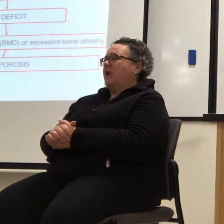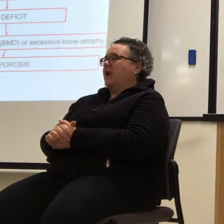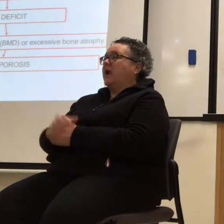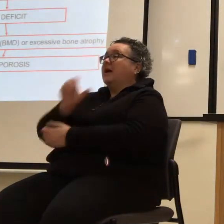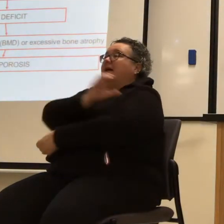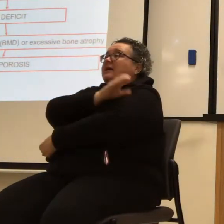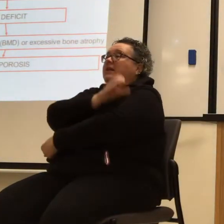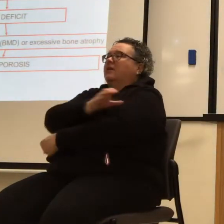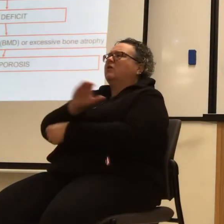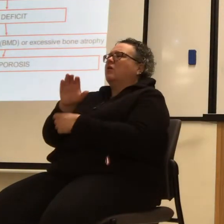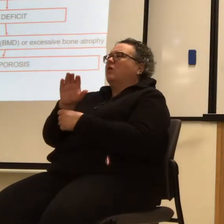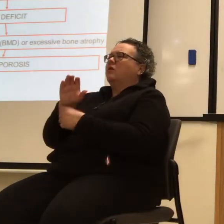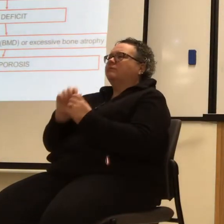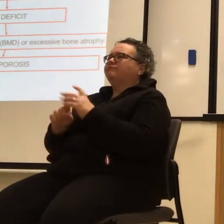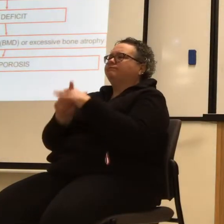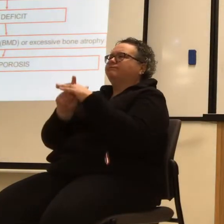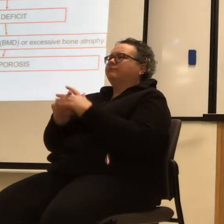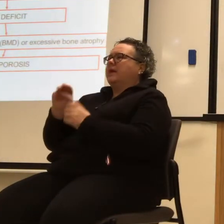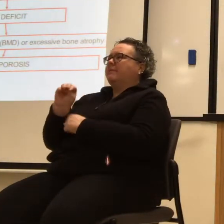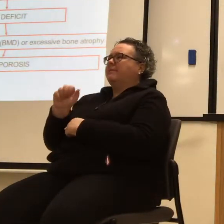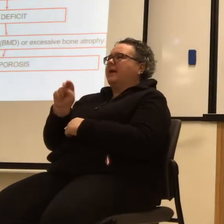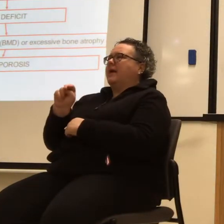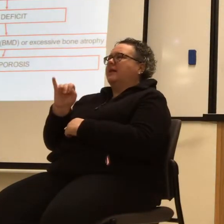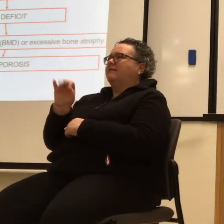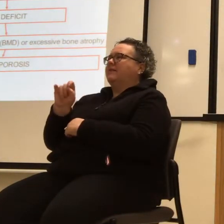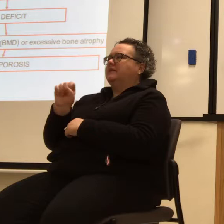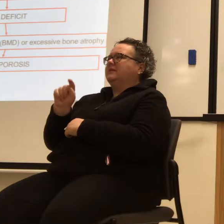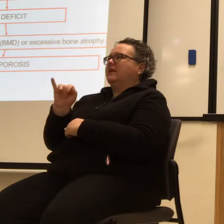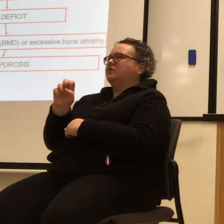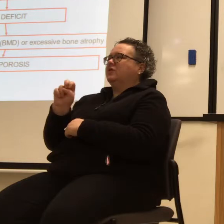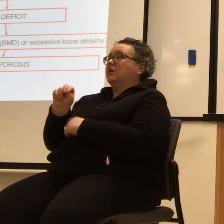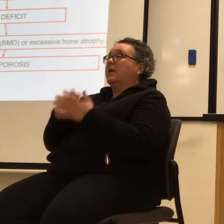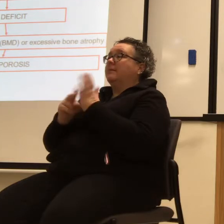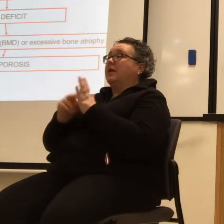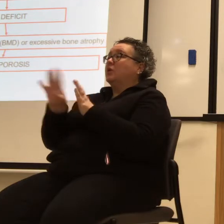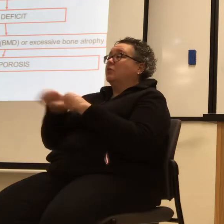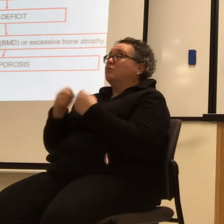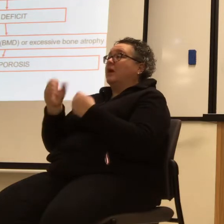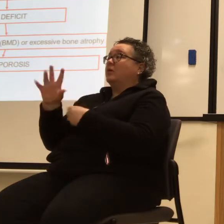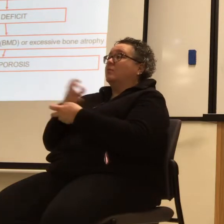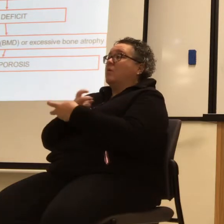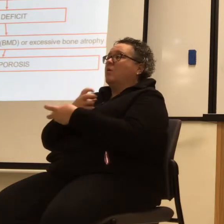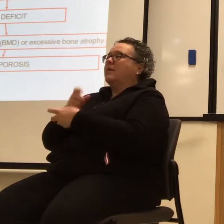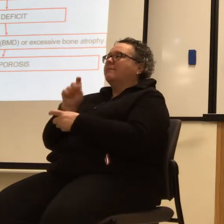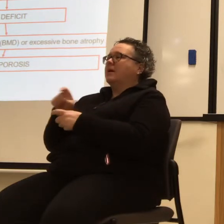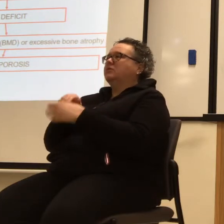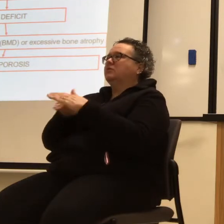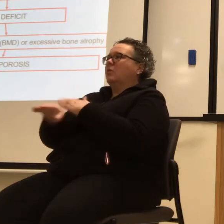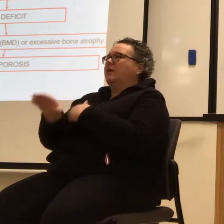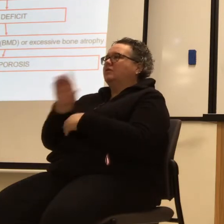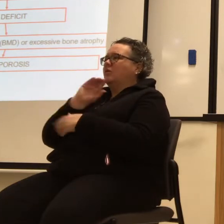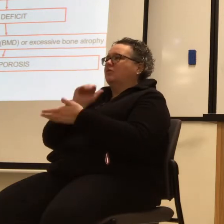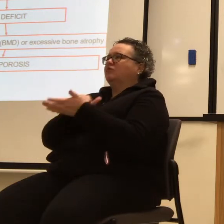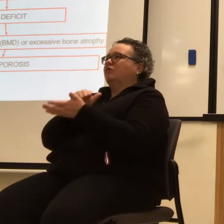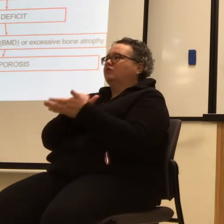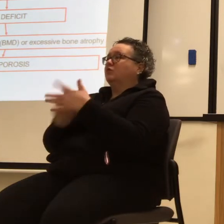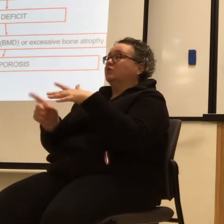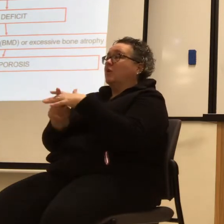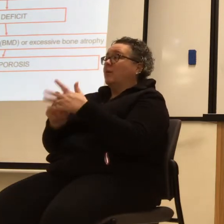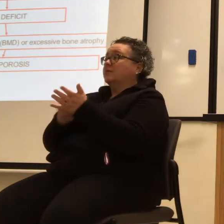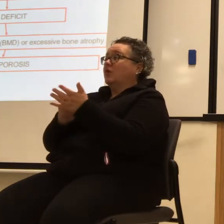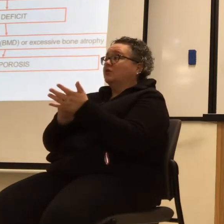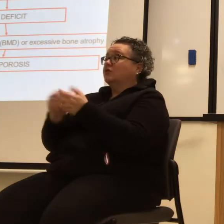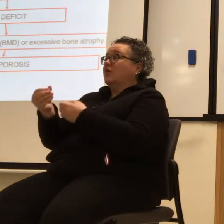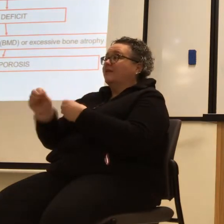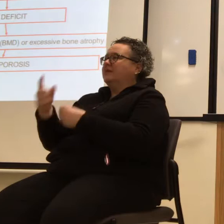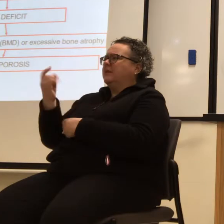Clinical manifestation means you break a bone, you got to go to the doctor. Okay, you show up in the doctor's office, something's wrong.